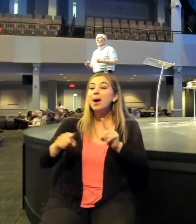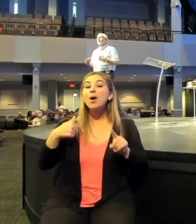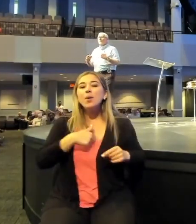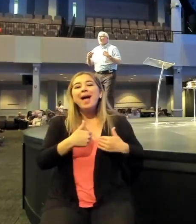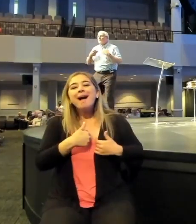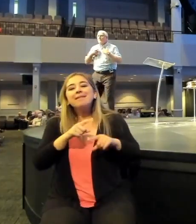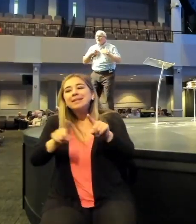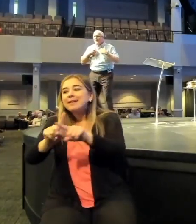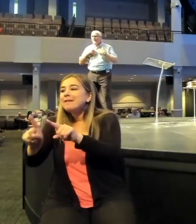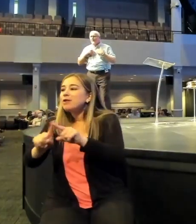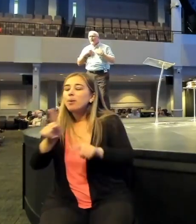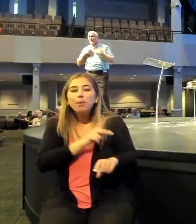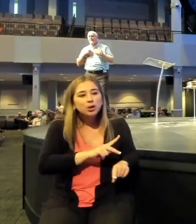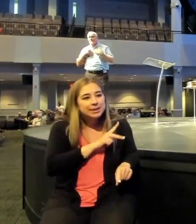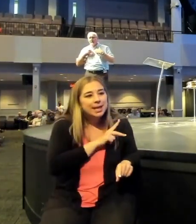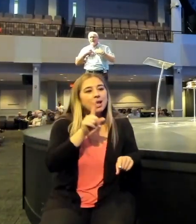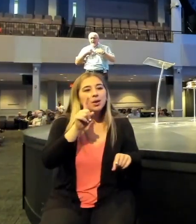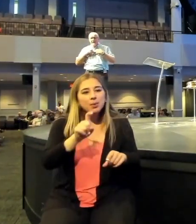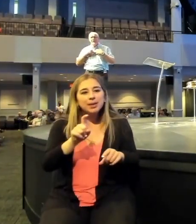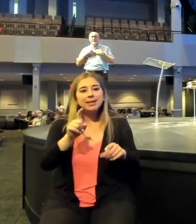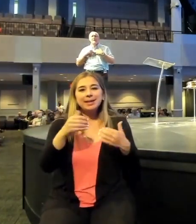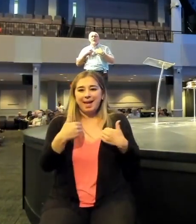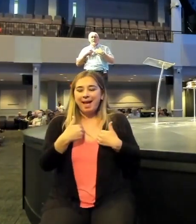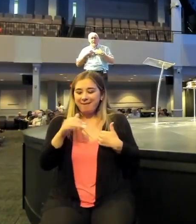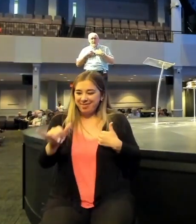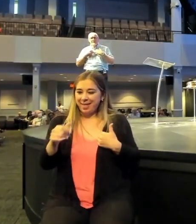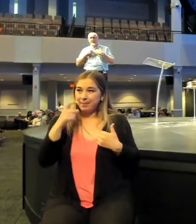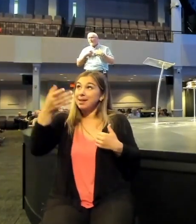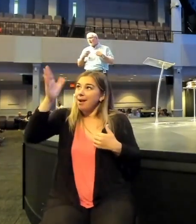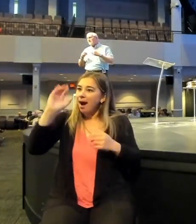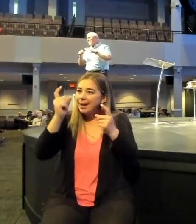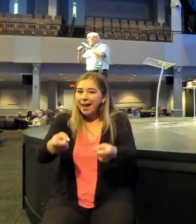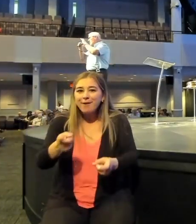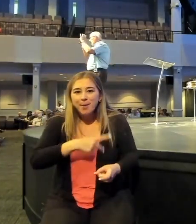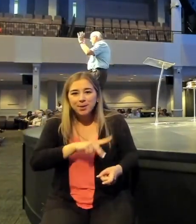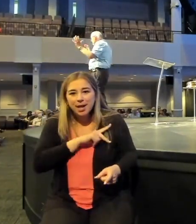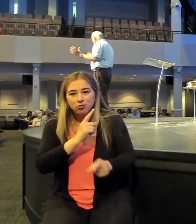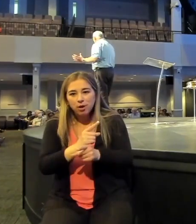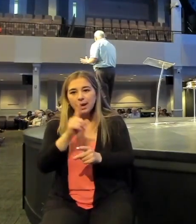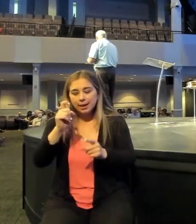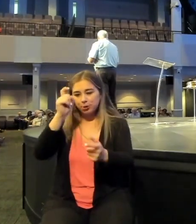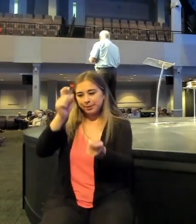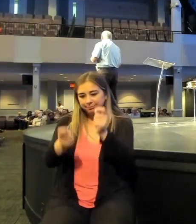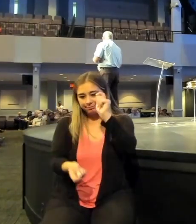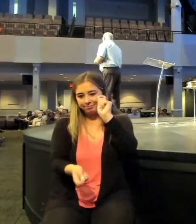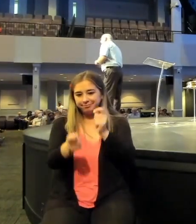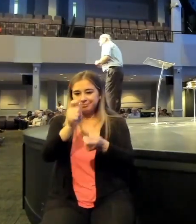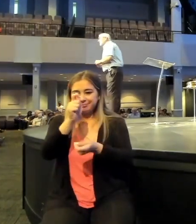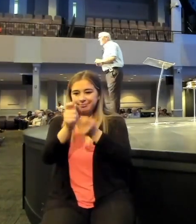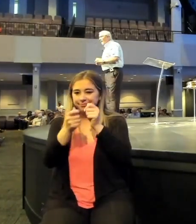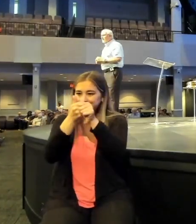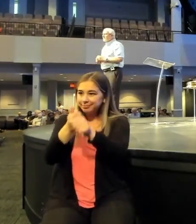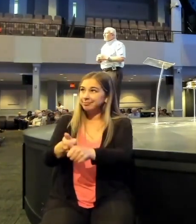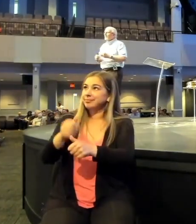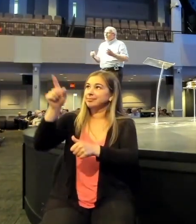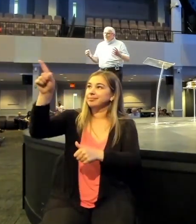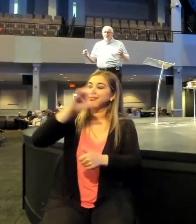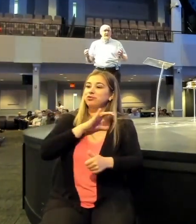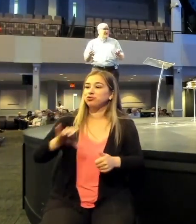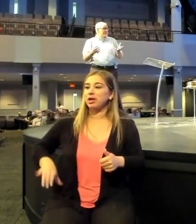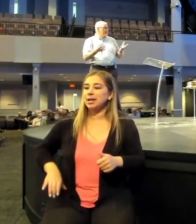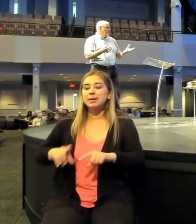personalities, and we all have to realize, what is my personality? Because God gave you a personality. It needs to be shaped and fashioned in the likeness of Christ,